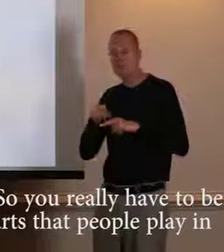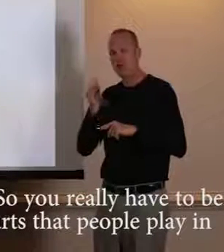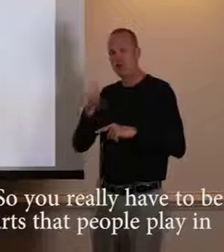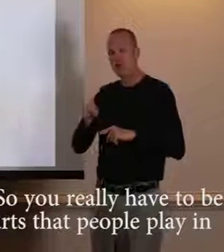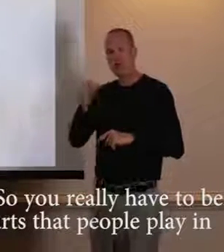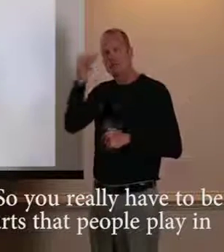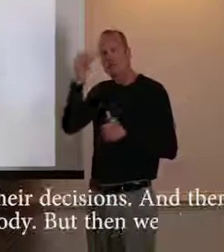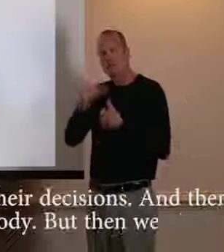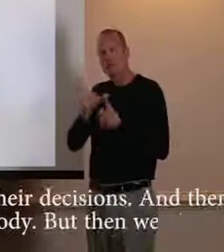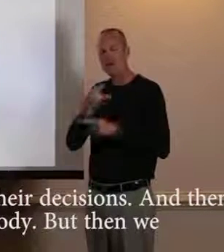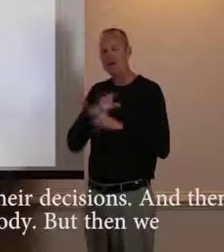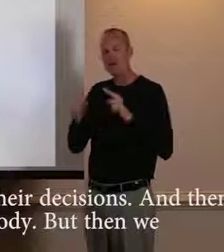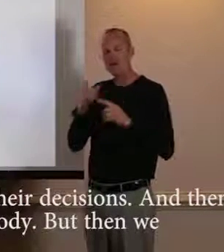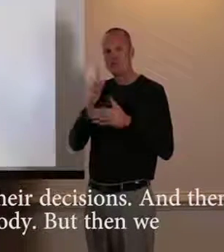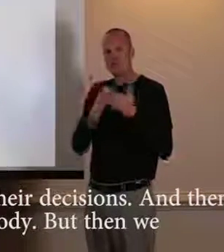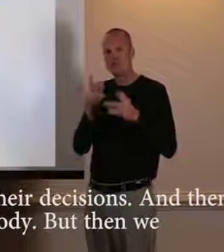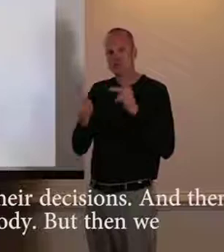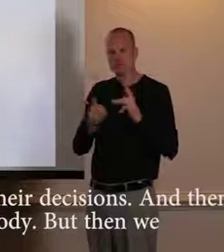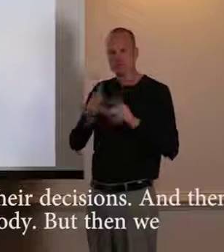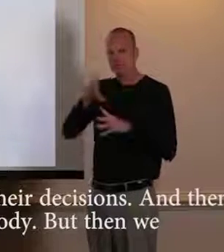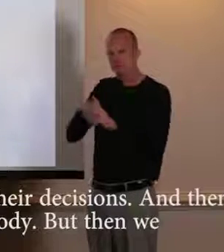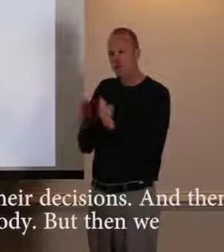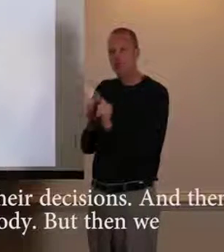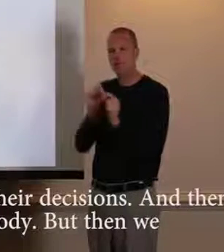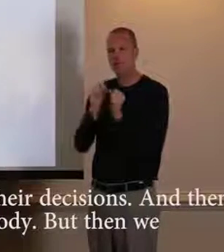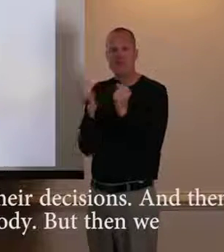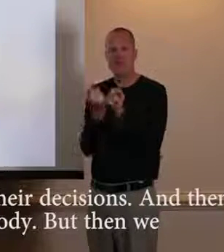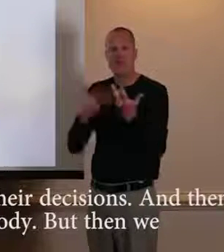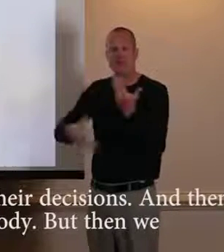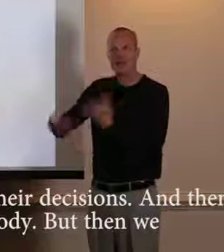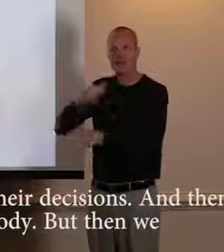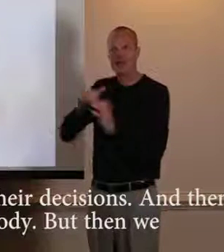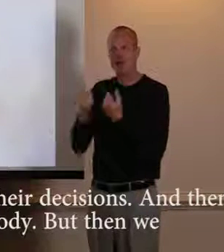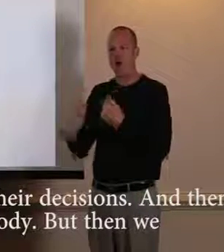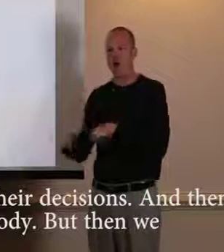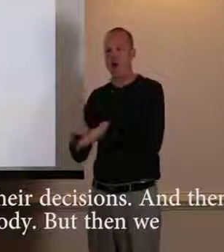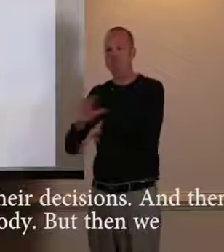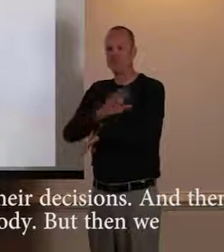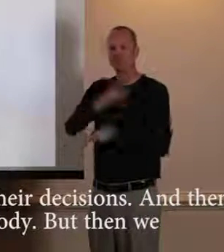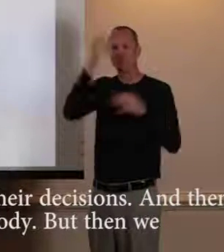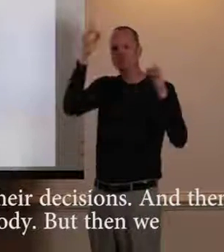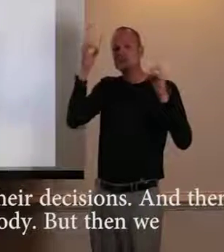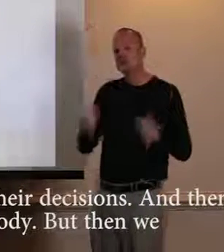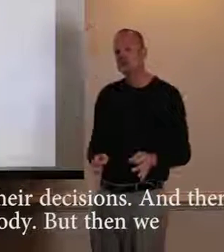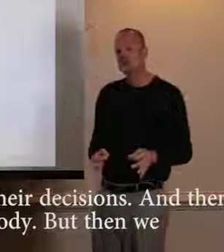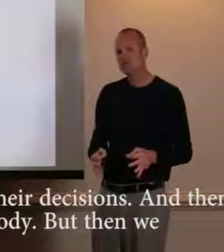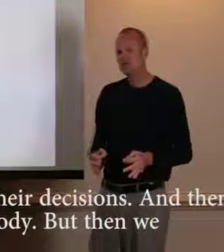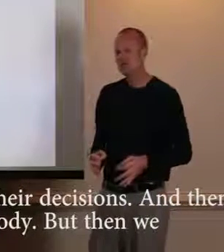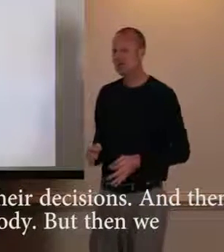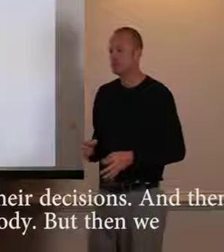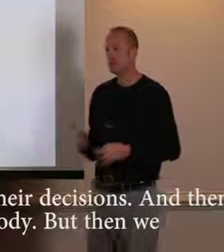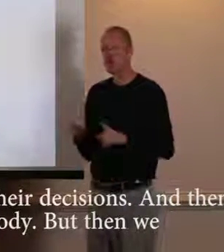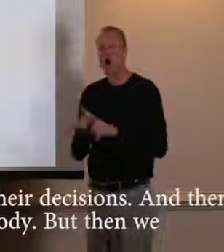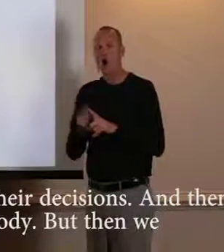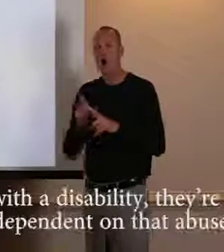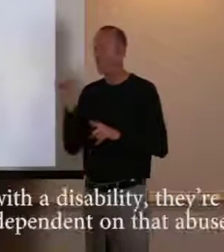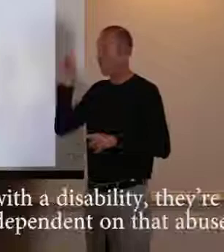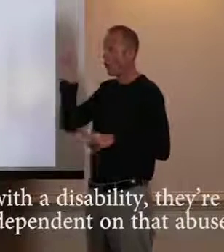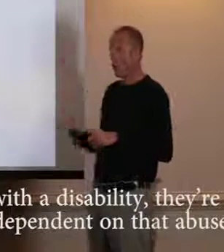parts that people play in society and how that affects their decisions. And then people, these are all barriers for anybody, but then when you compound all